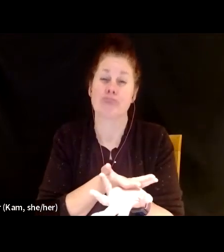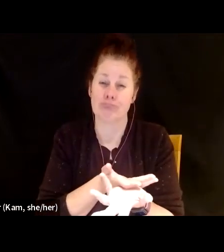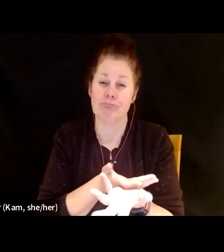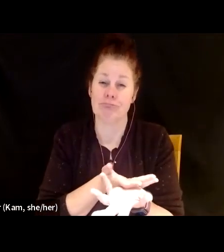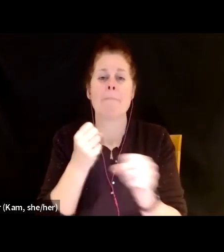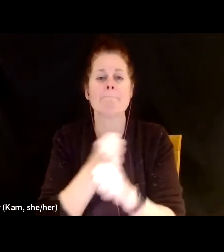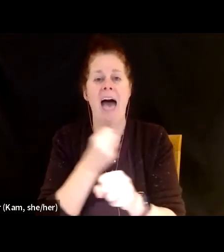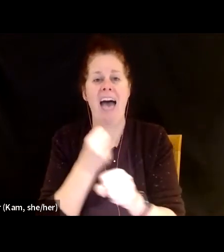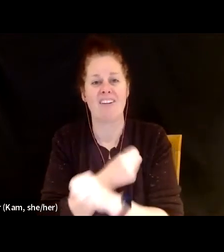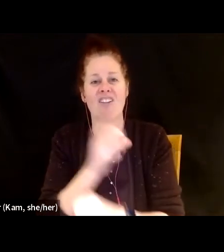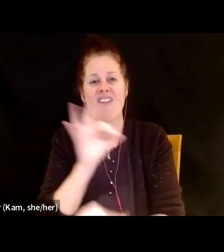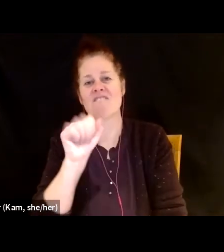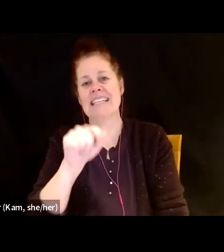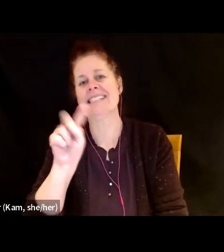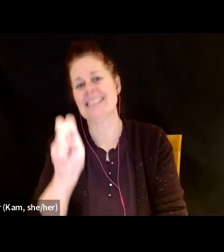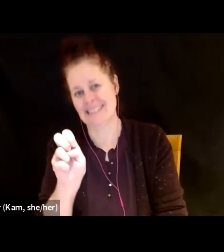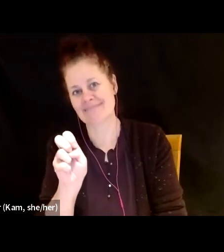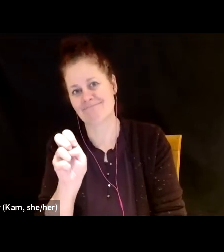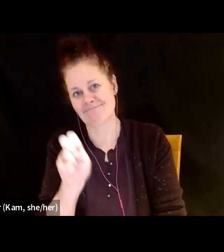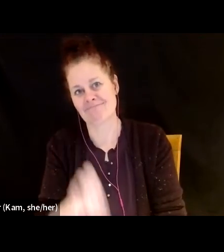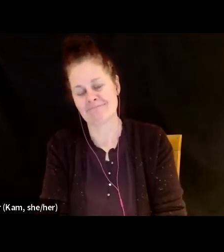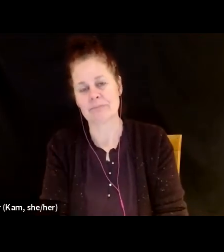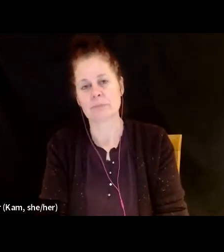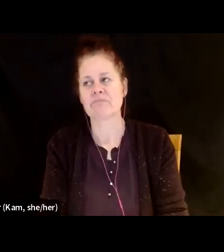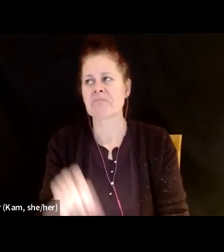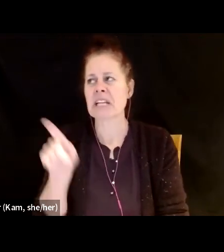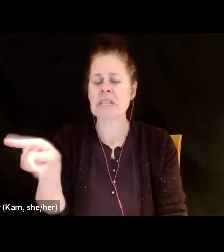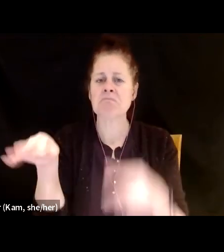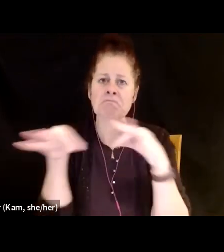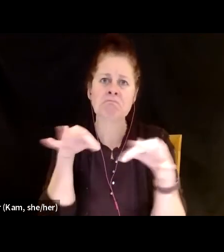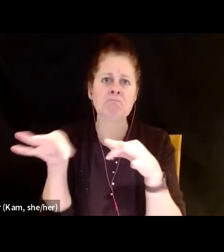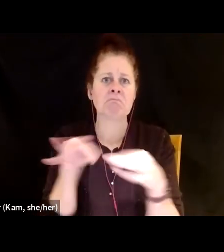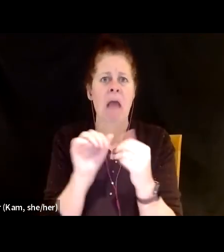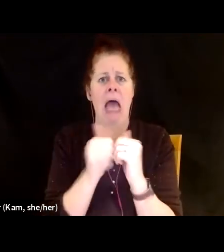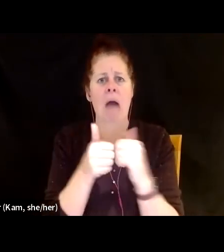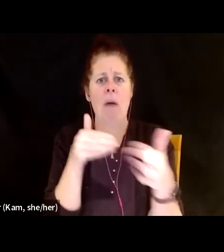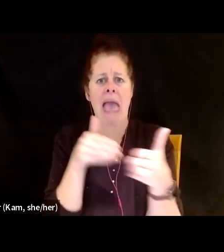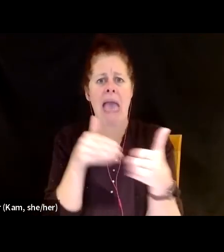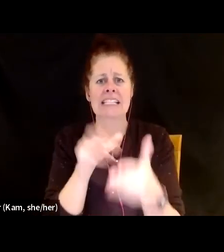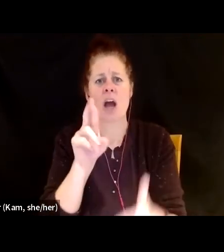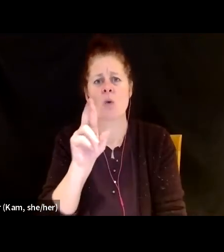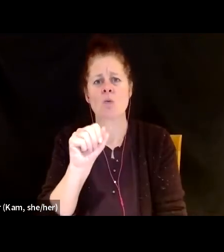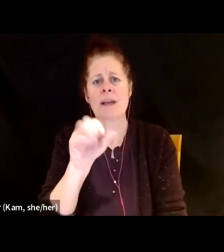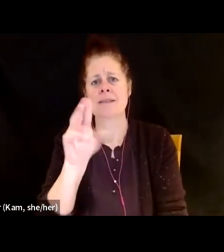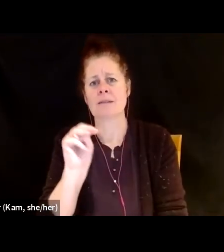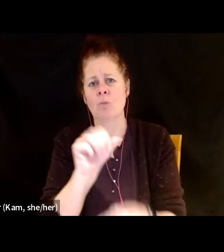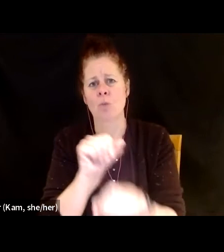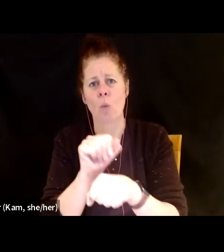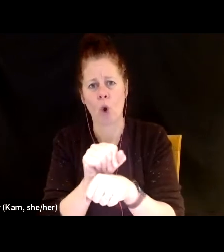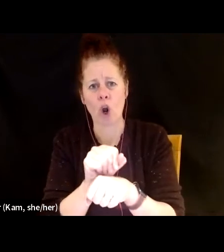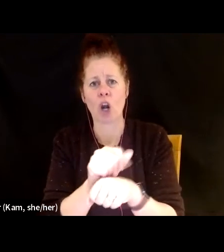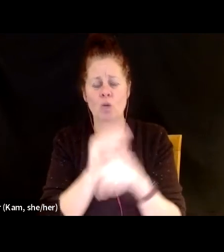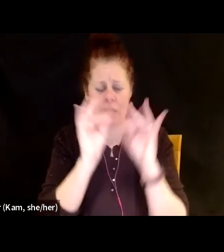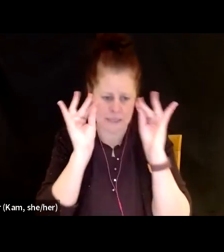fatigue. He spoke directly to how this anti-racism work impacts us and